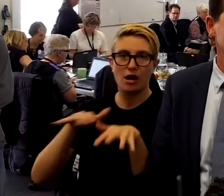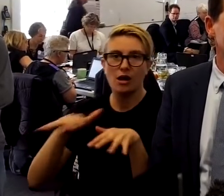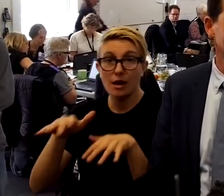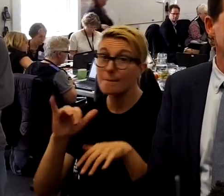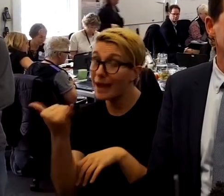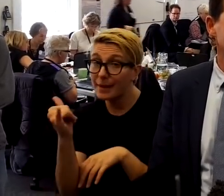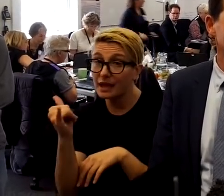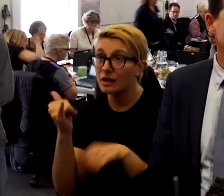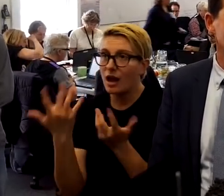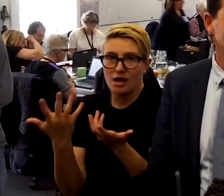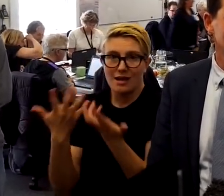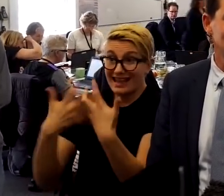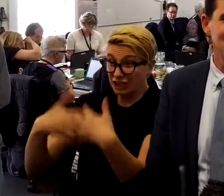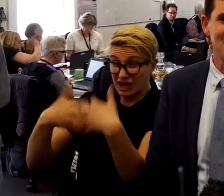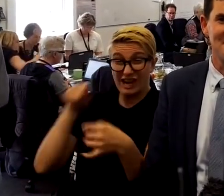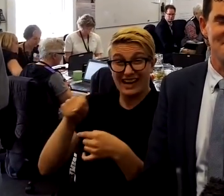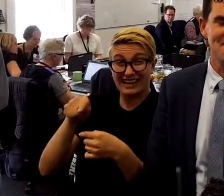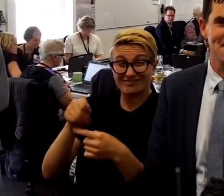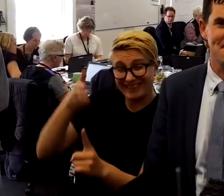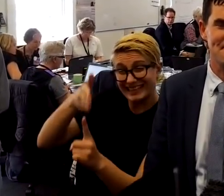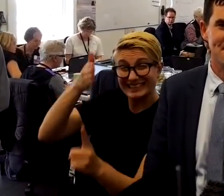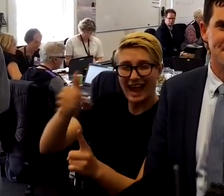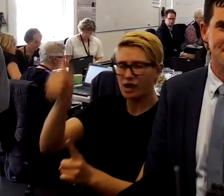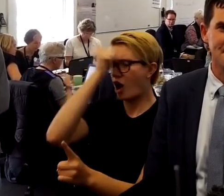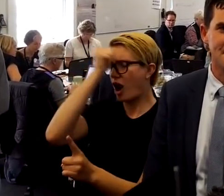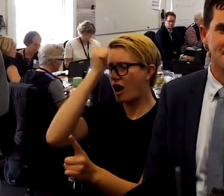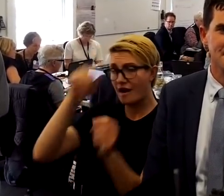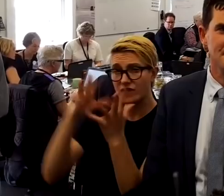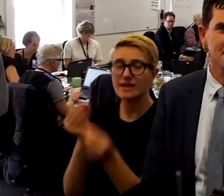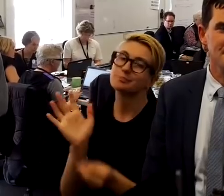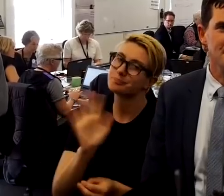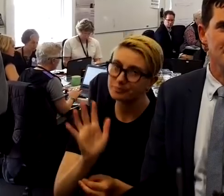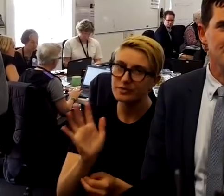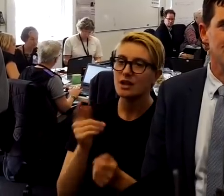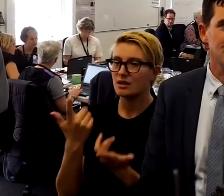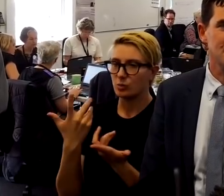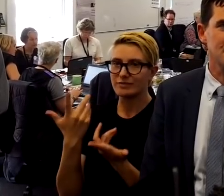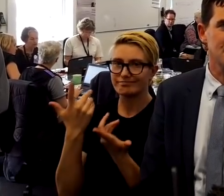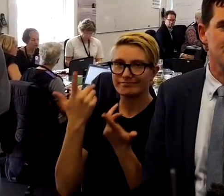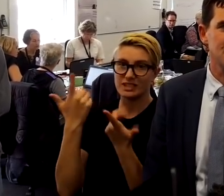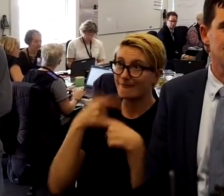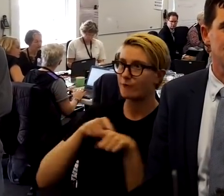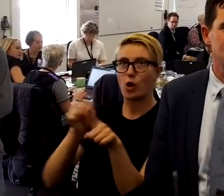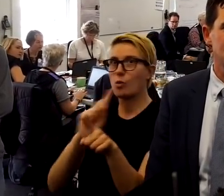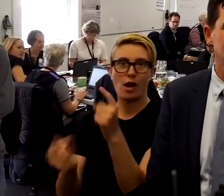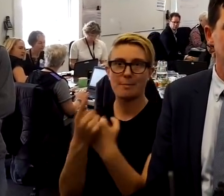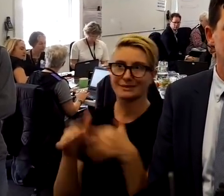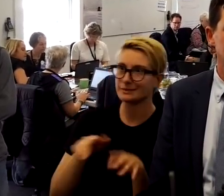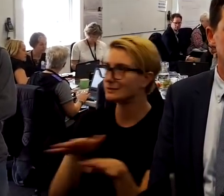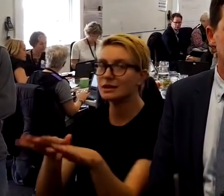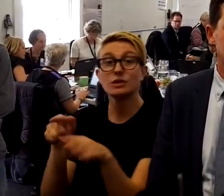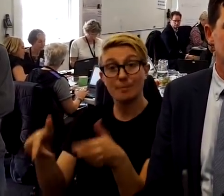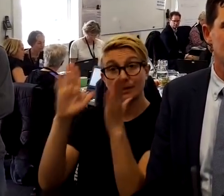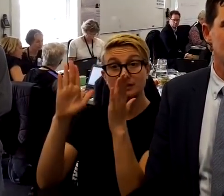Don't presume that engineering is an exact science. You know, we are in the hand of God with some of these things. So it has actually suffered a significant